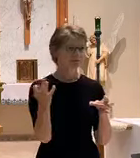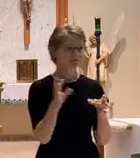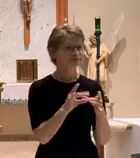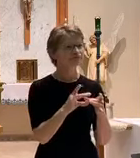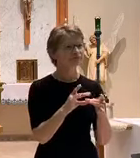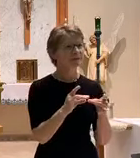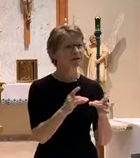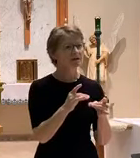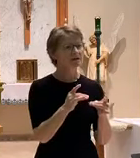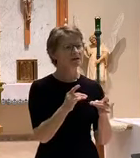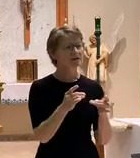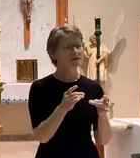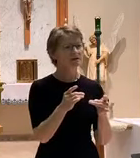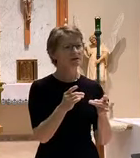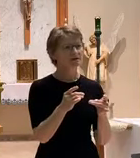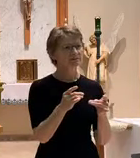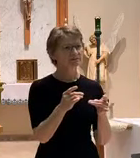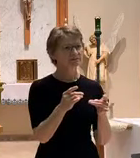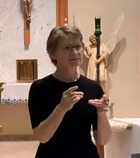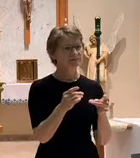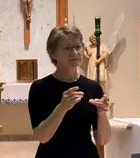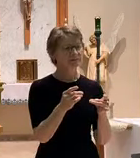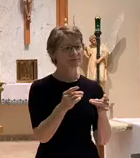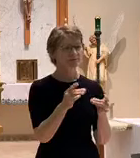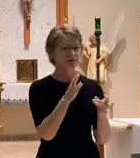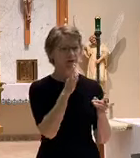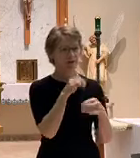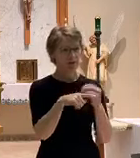us about Elisha.